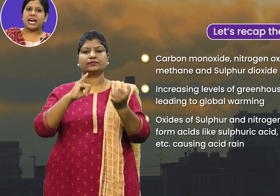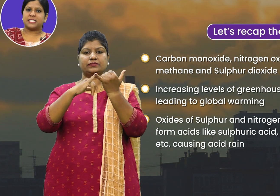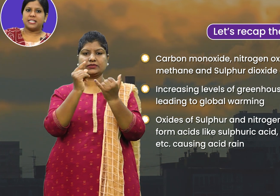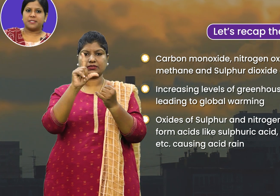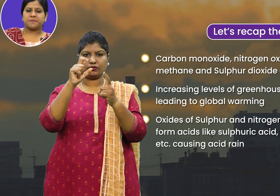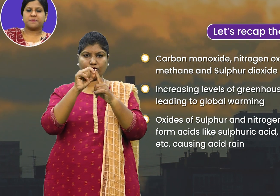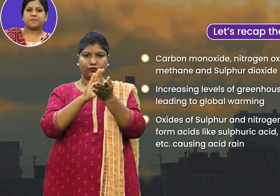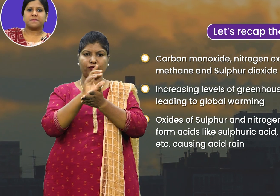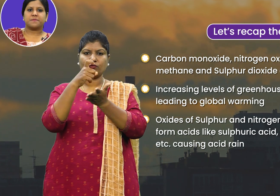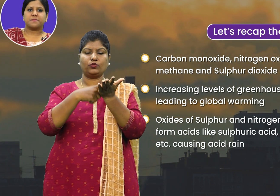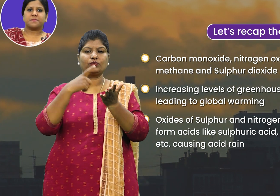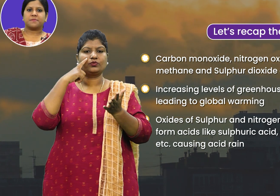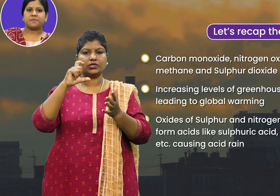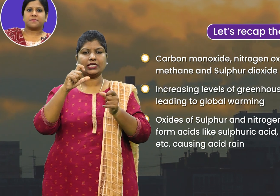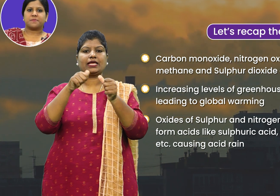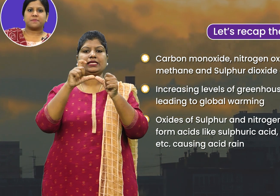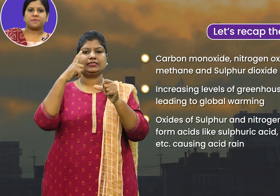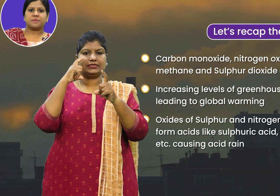sulfuric acid,